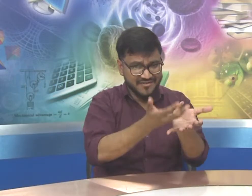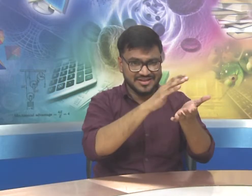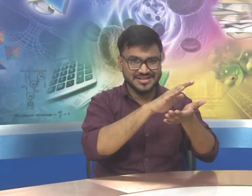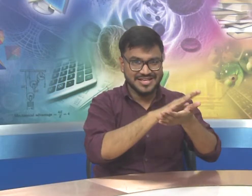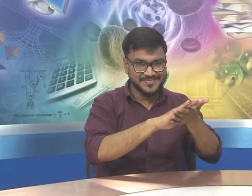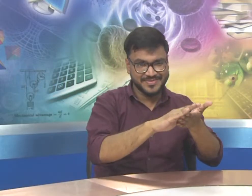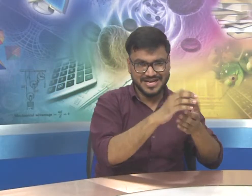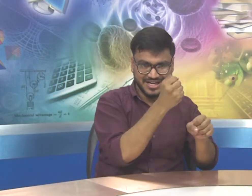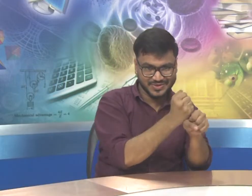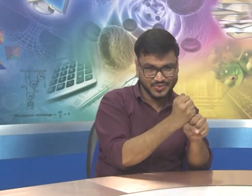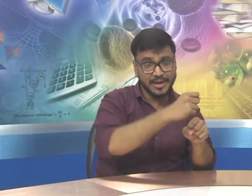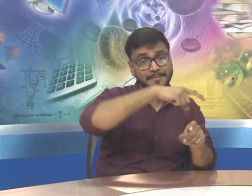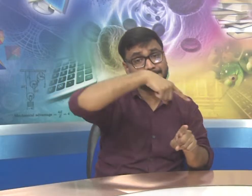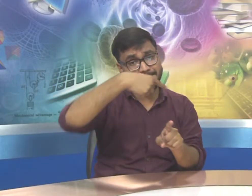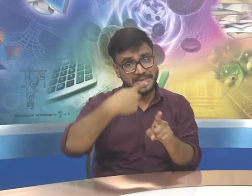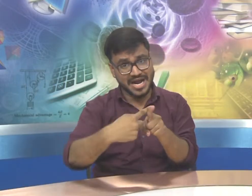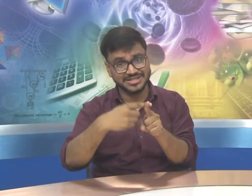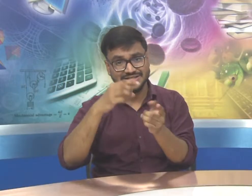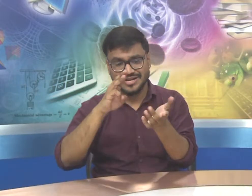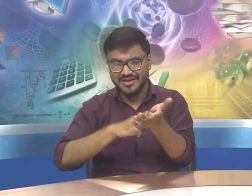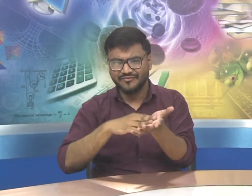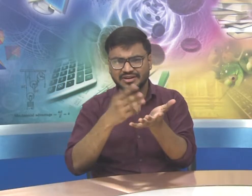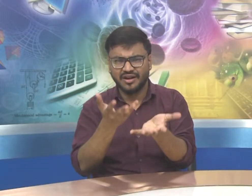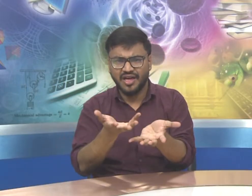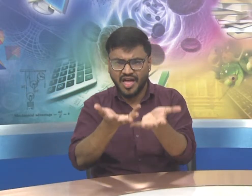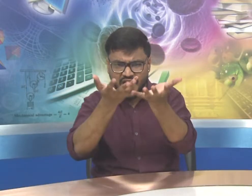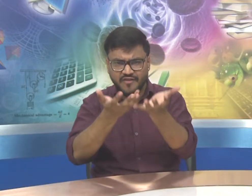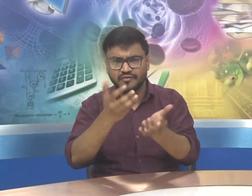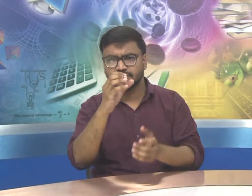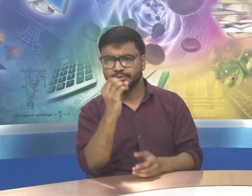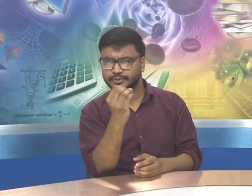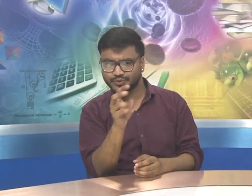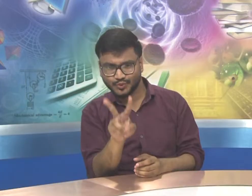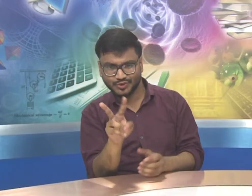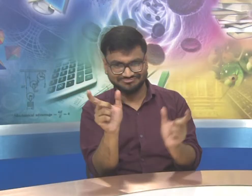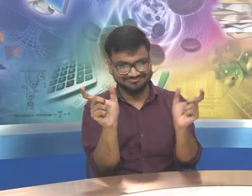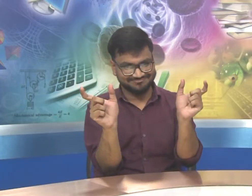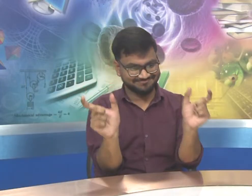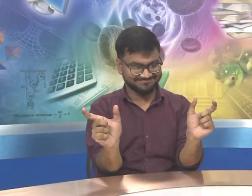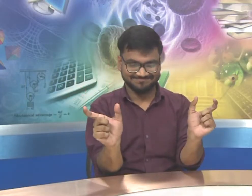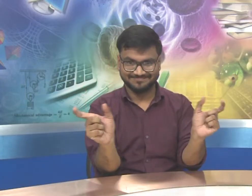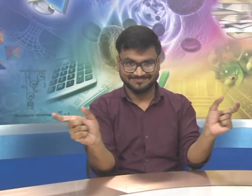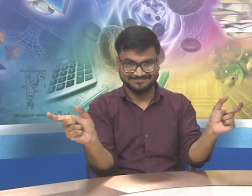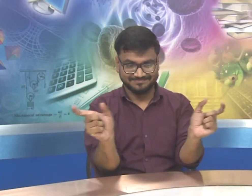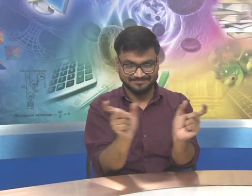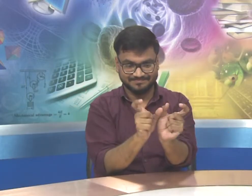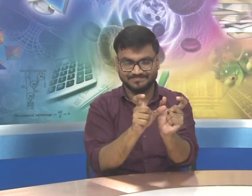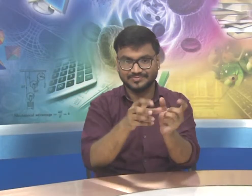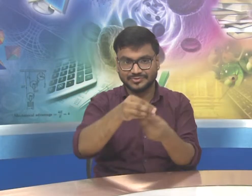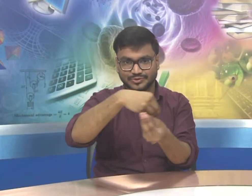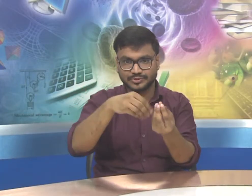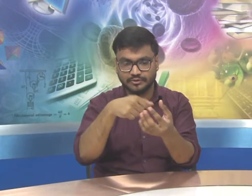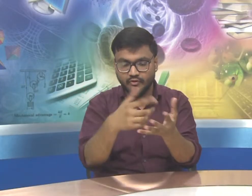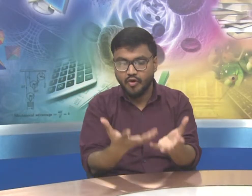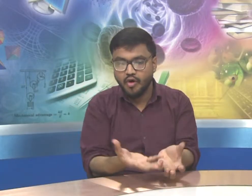In form of formula, we can say mass of Hg, which is mercury, plus mass